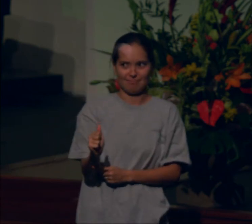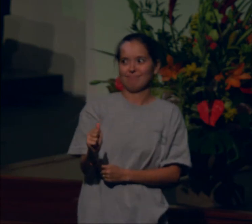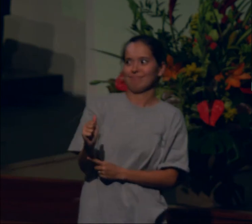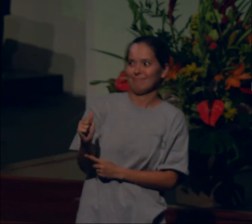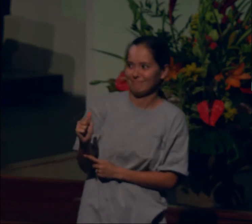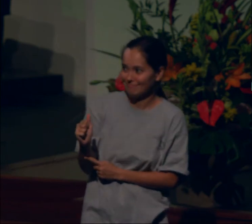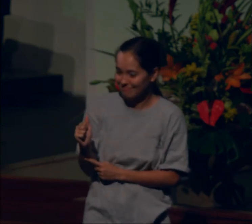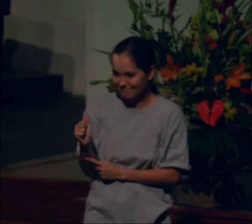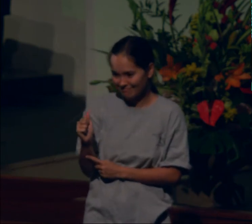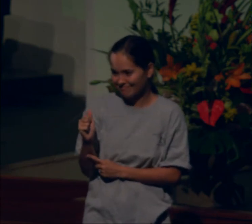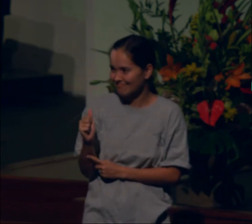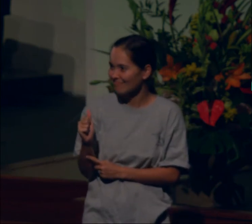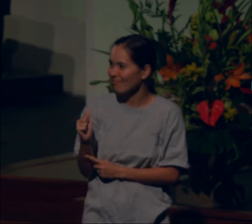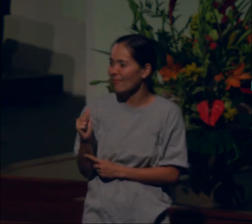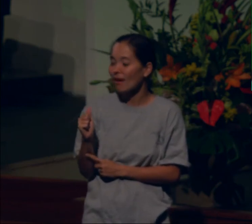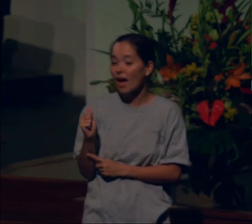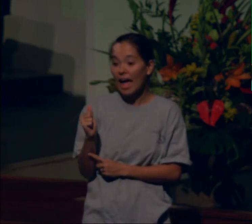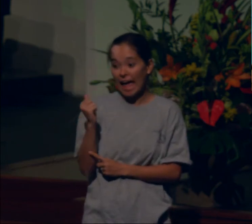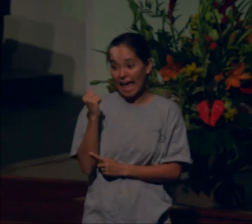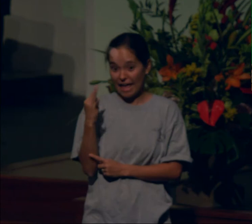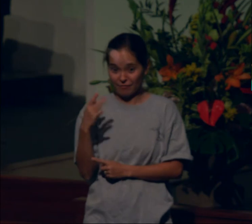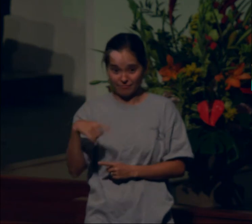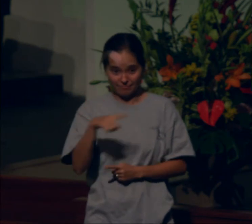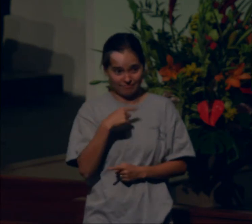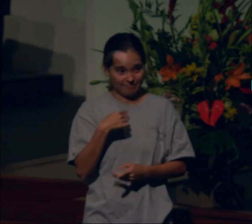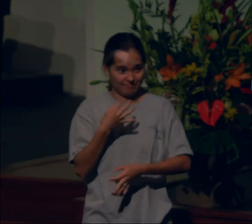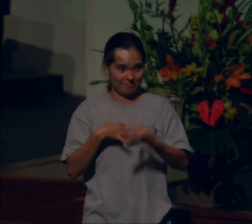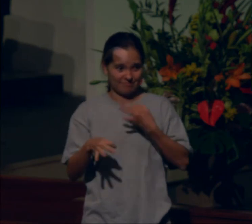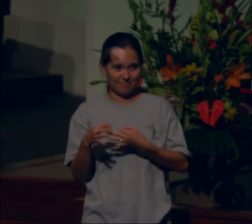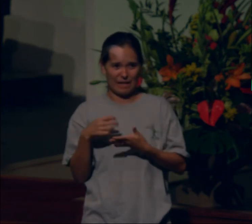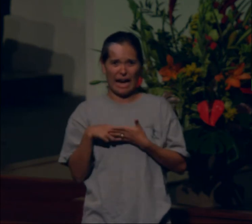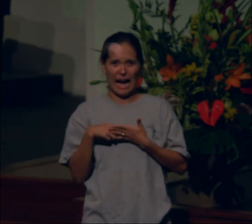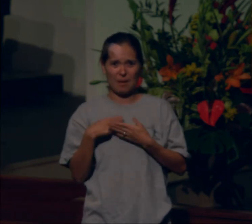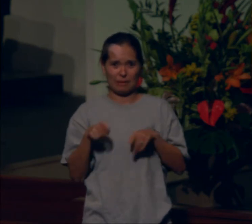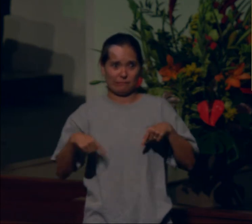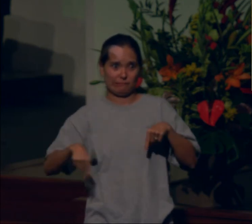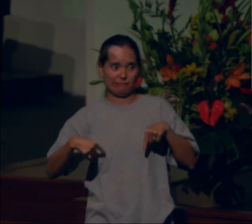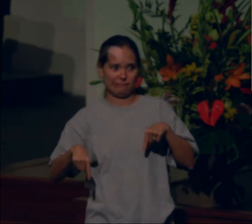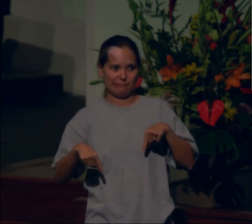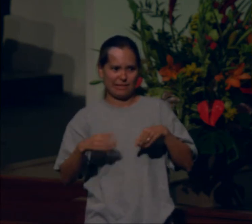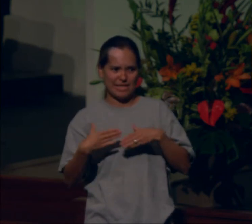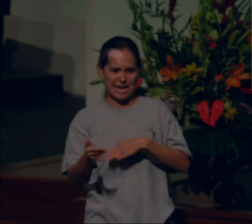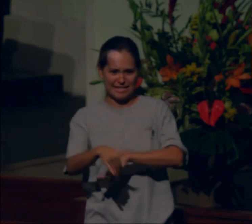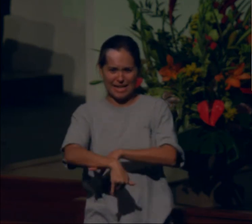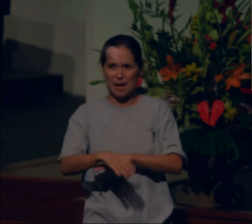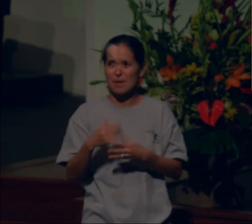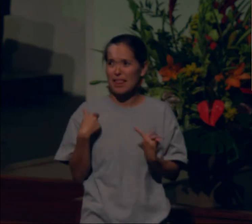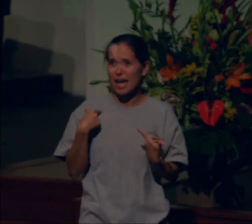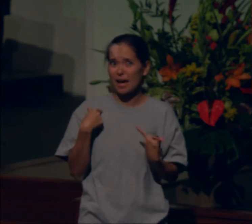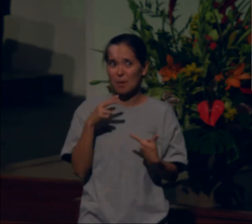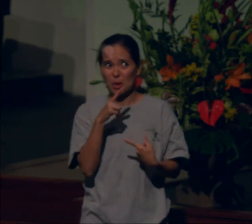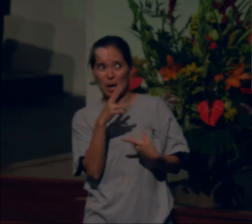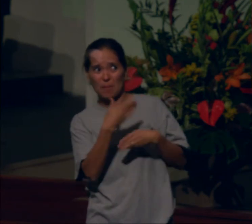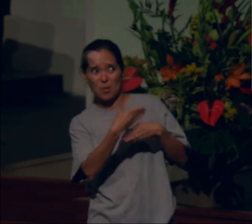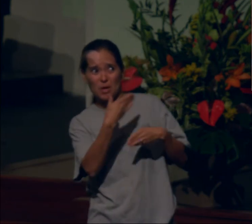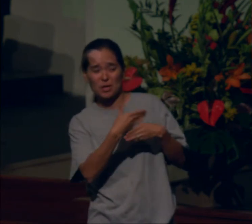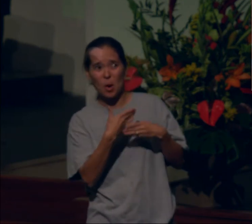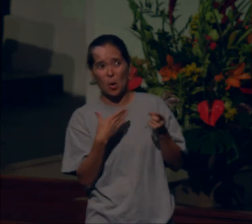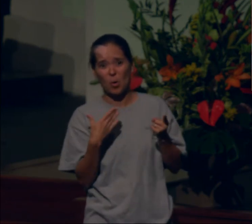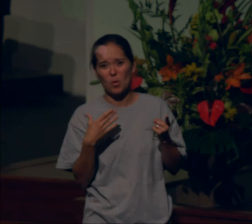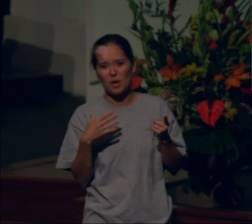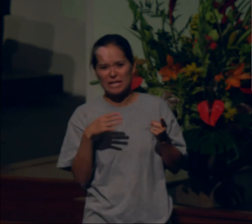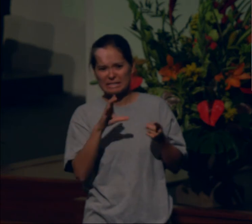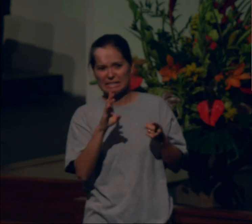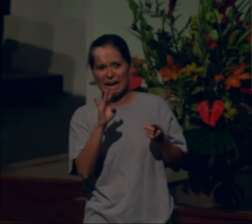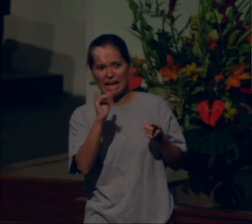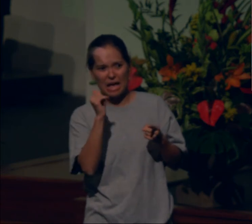Now, if I were you, I'd go to bed with fear and trembling that night. And I'd be looking out my window thinking the CIA was going to show up